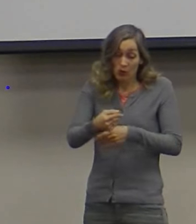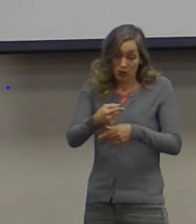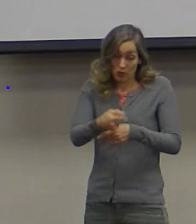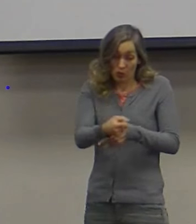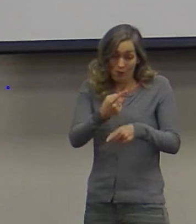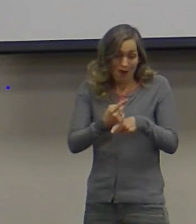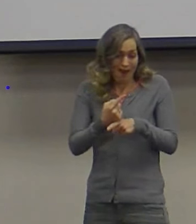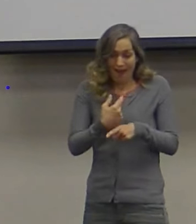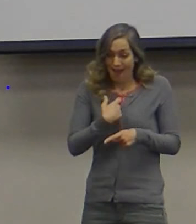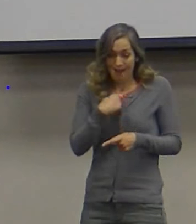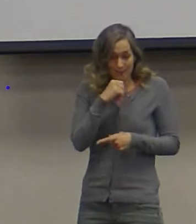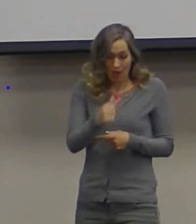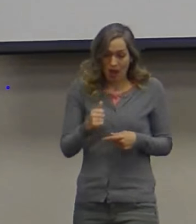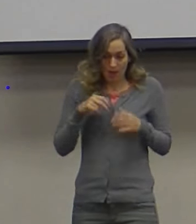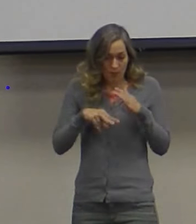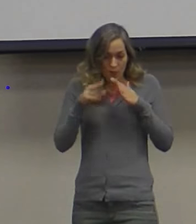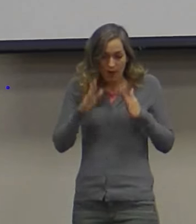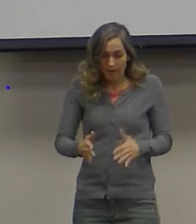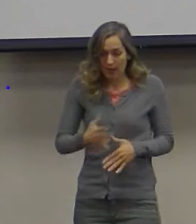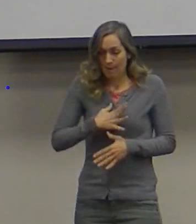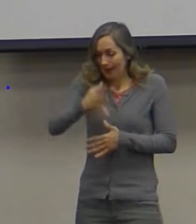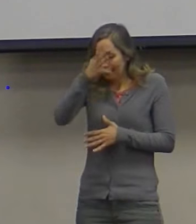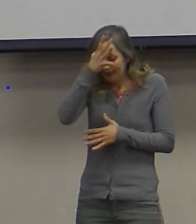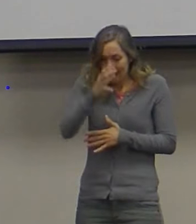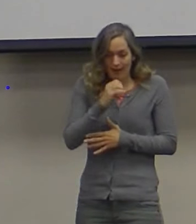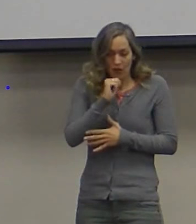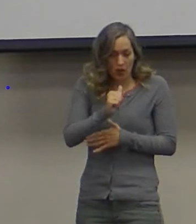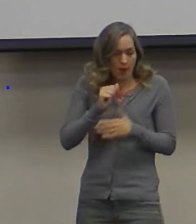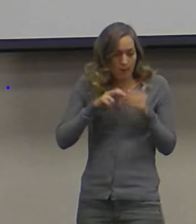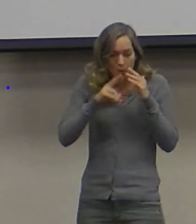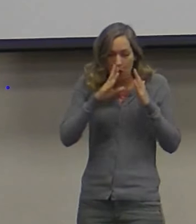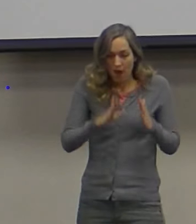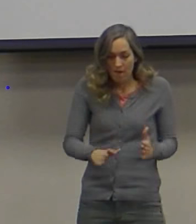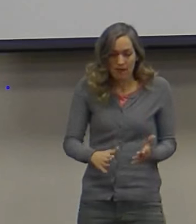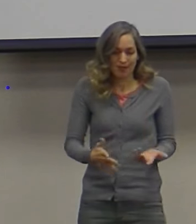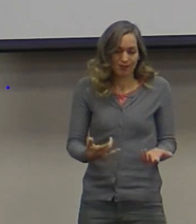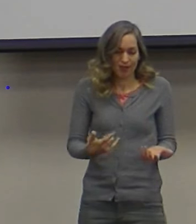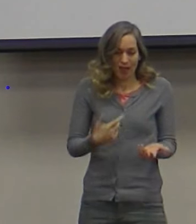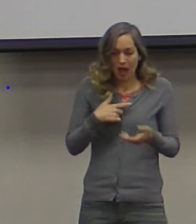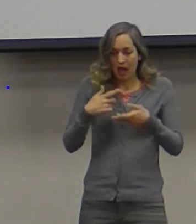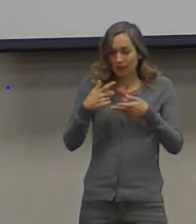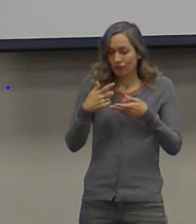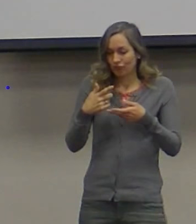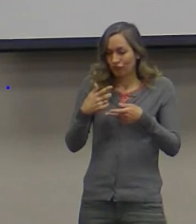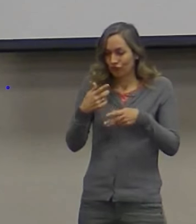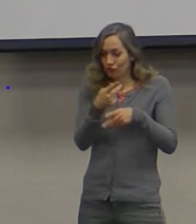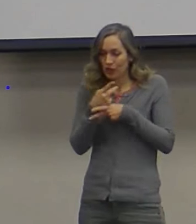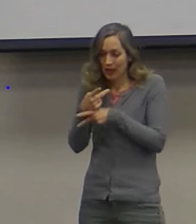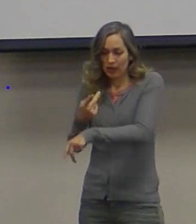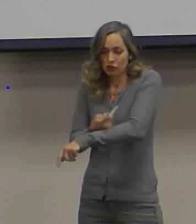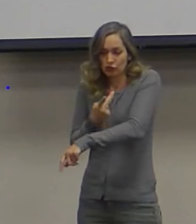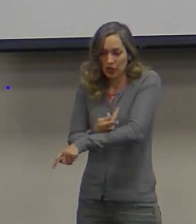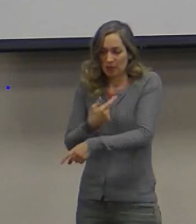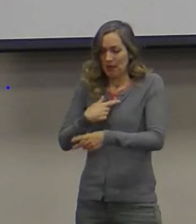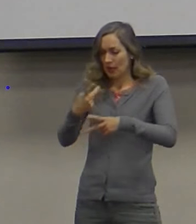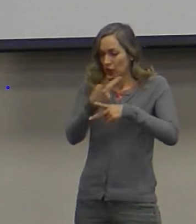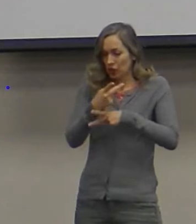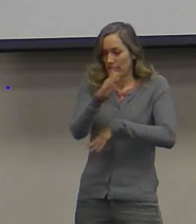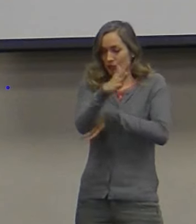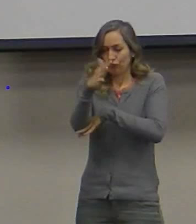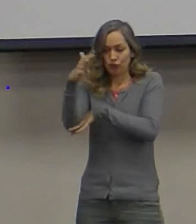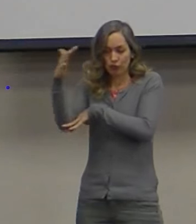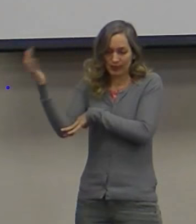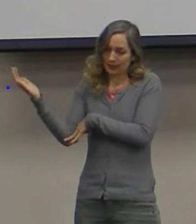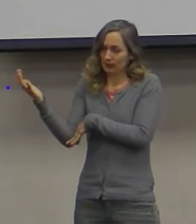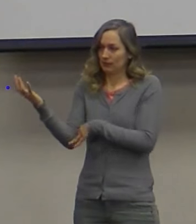nor was my dad, nor was my daddy's dad. I was a herdsman, I was a dresser of sycamore figs." And he could have left and said,